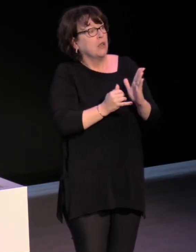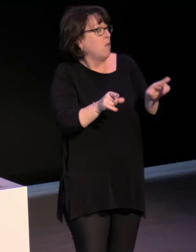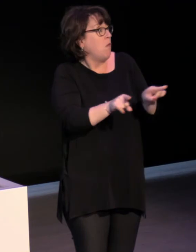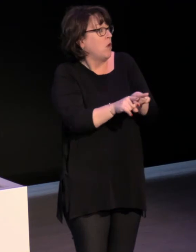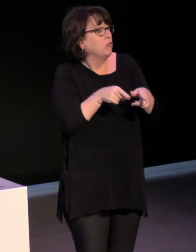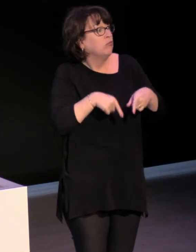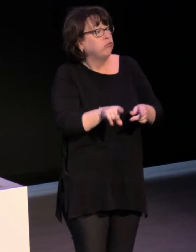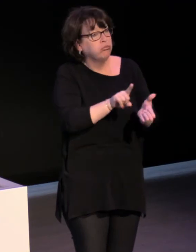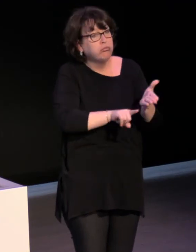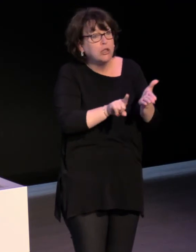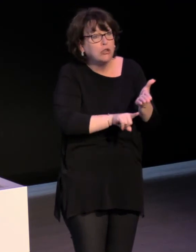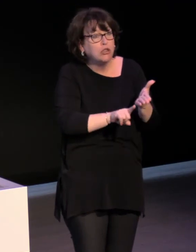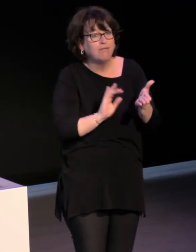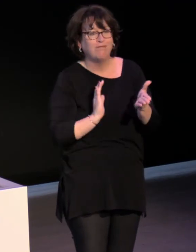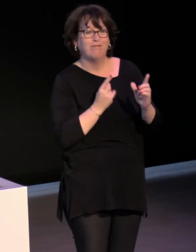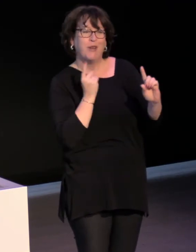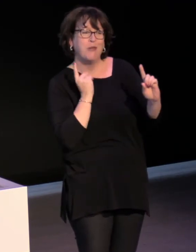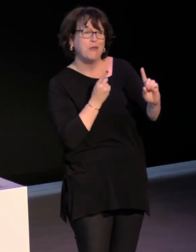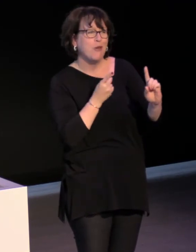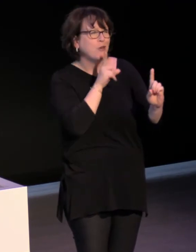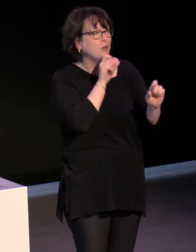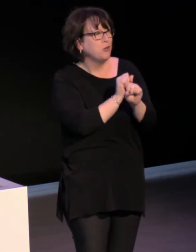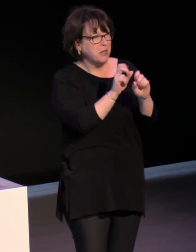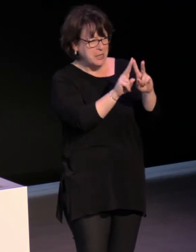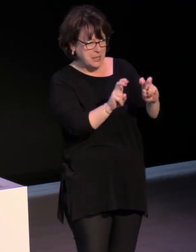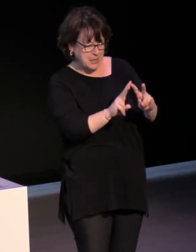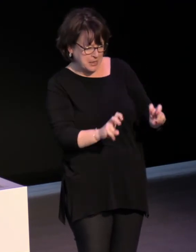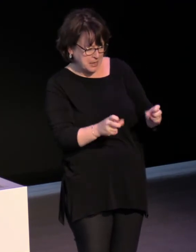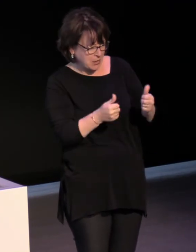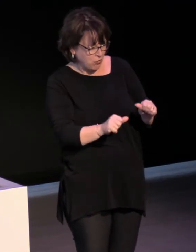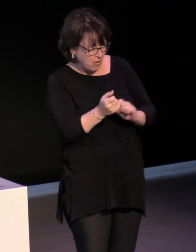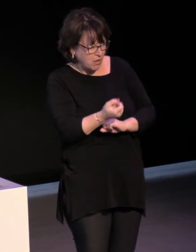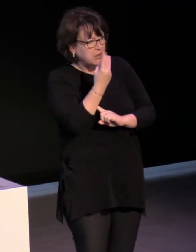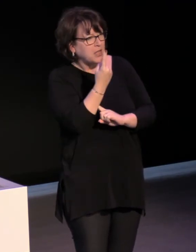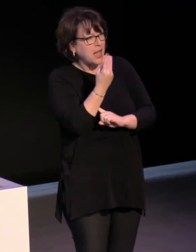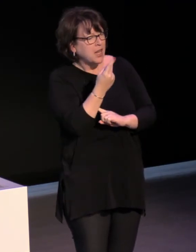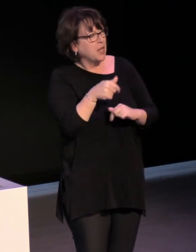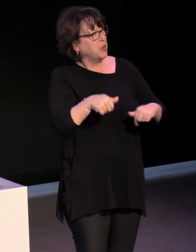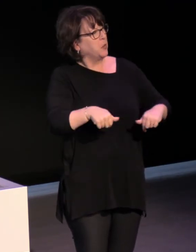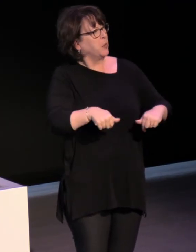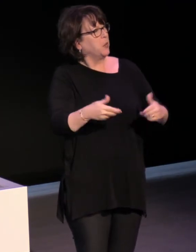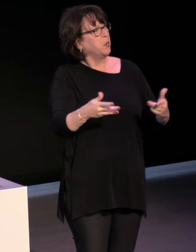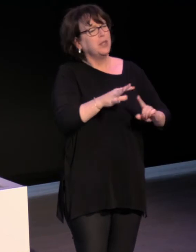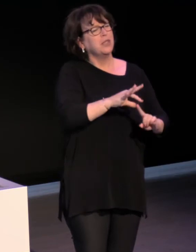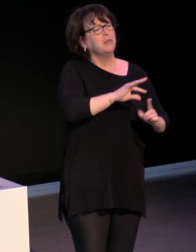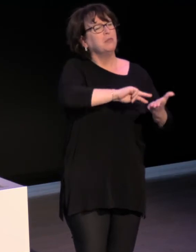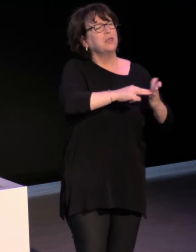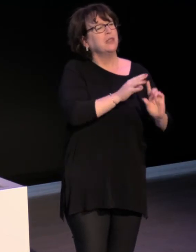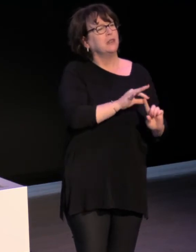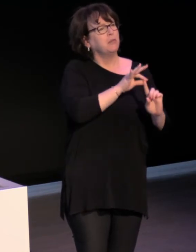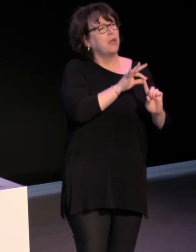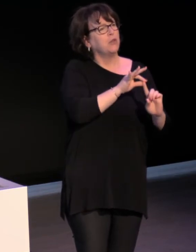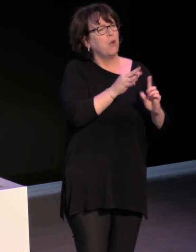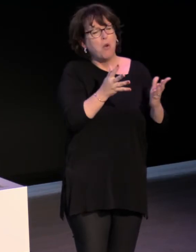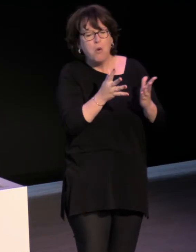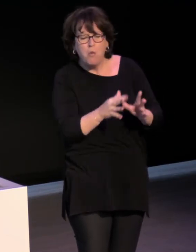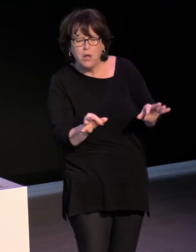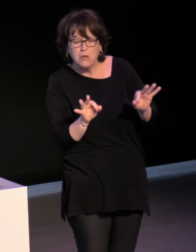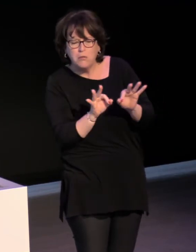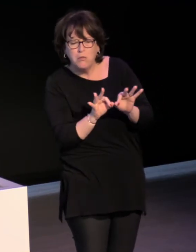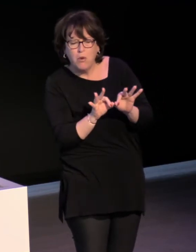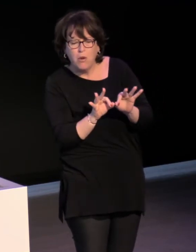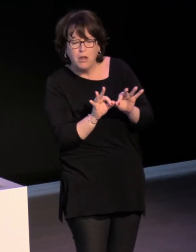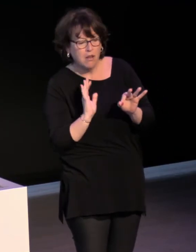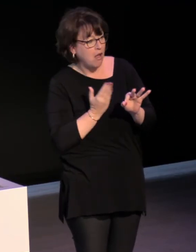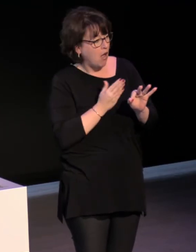research. We're really endeavoring to deeply understand what is special, what is important, what are the assets that we have within